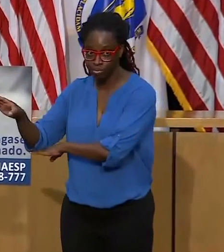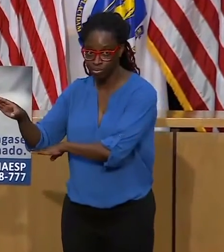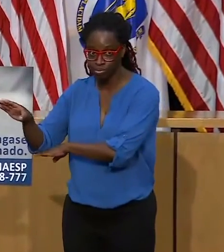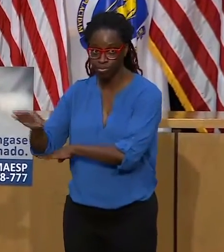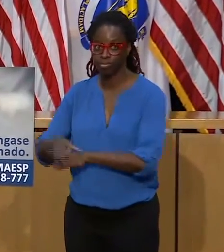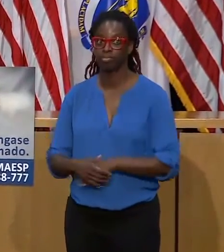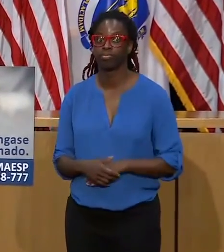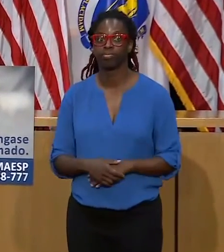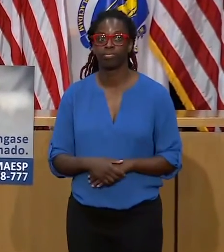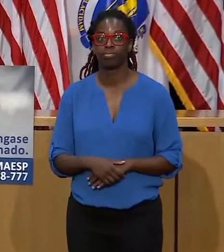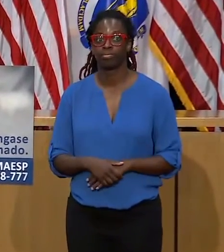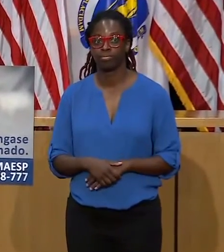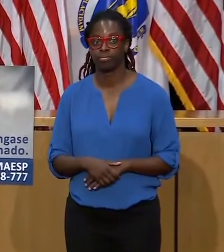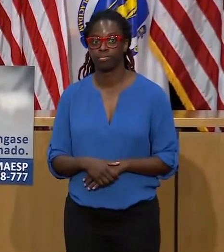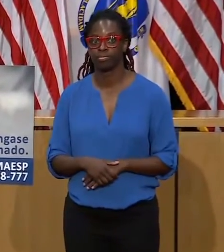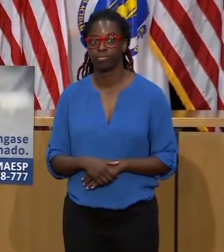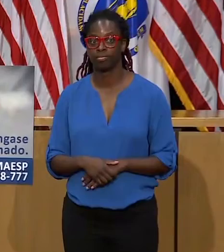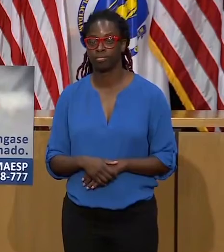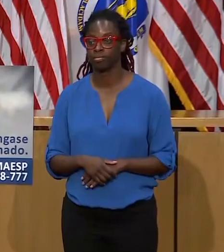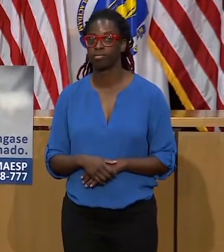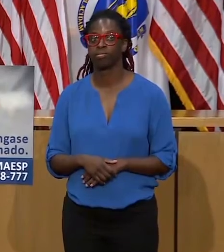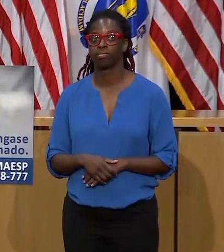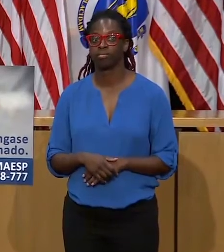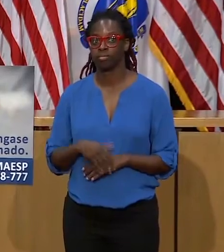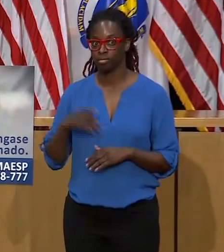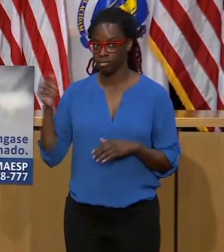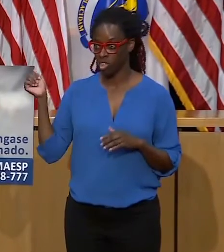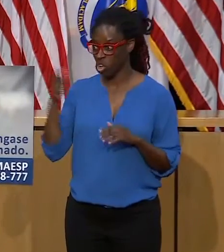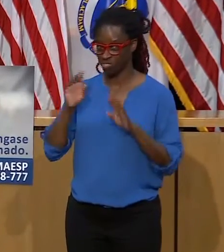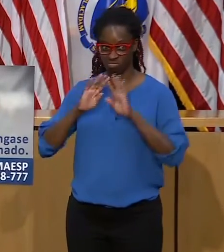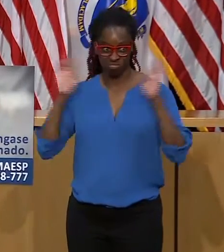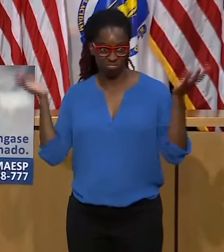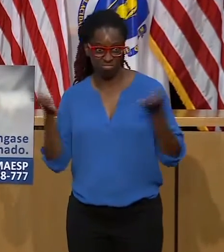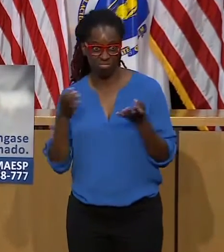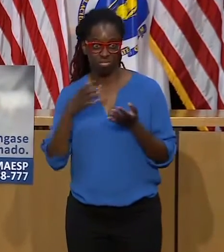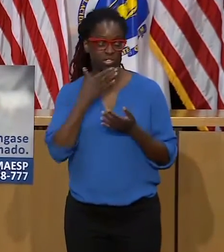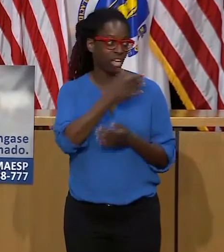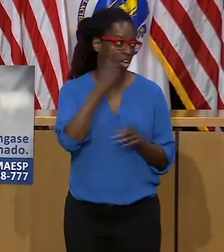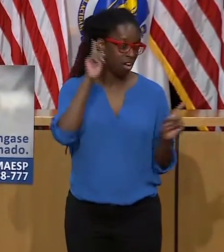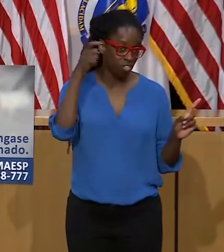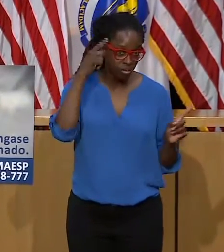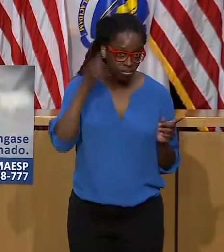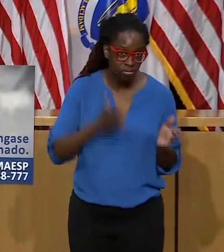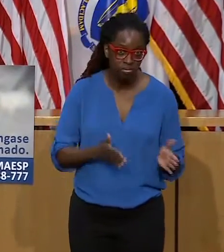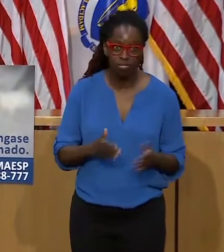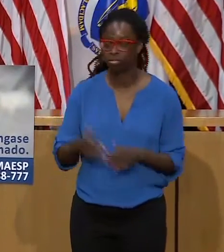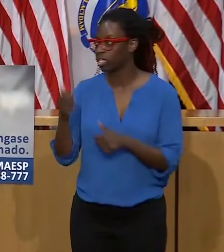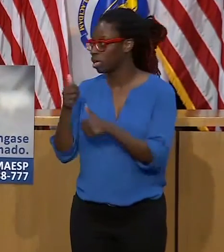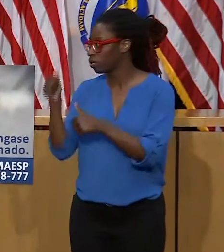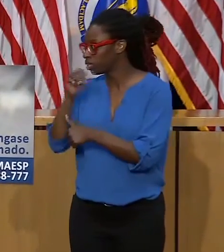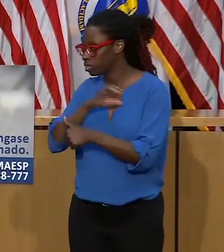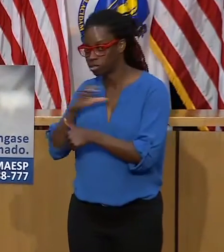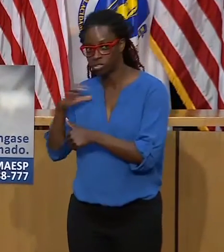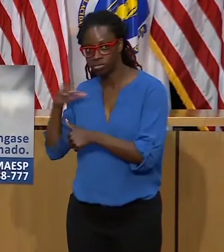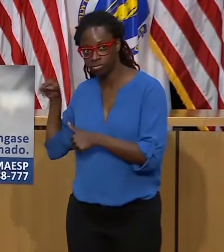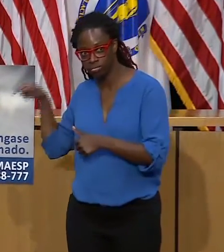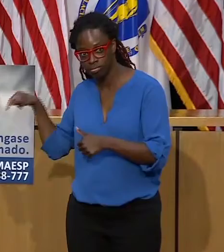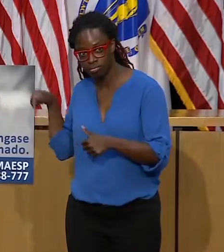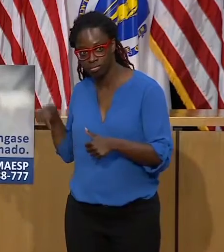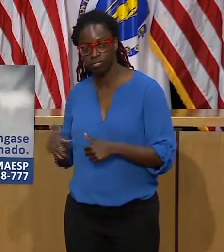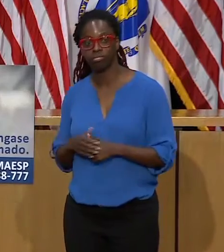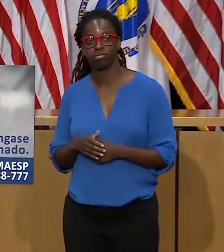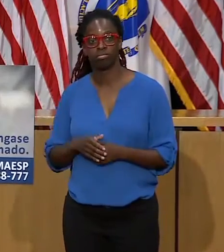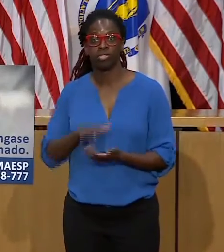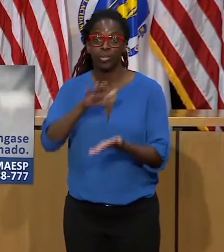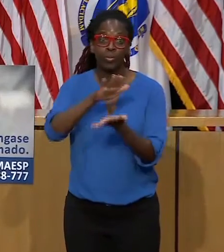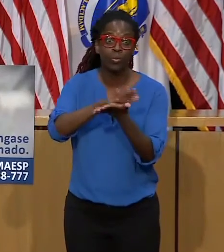Governor Charlie Baker, Commissioner Jeffrey Riley, to the all educator, school administrator, parents,